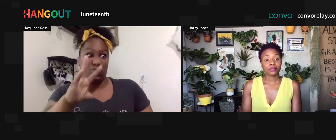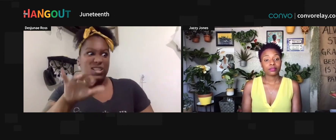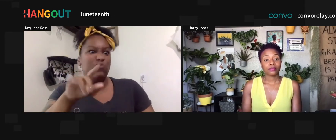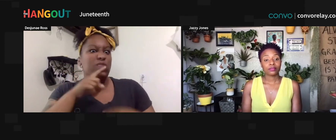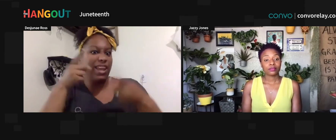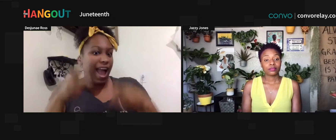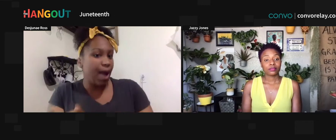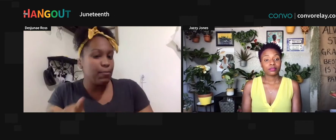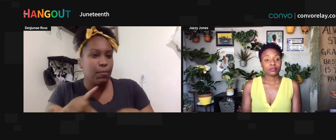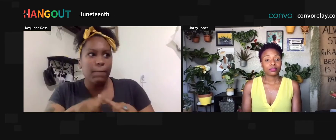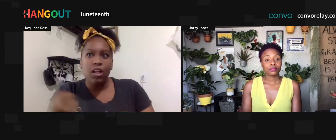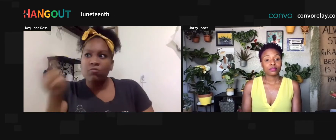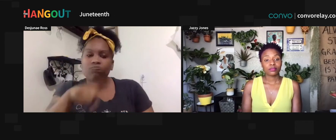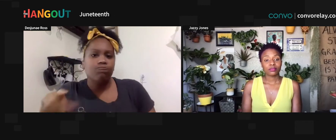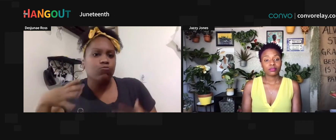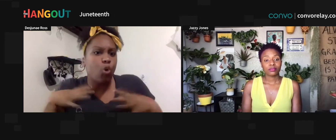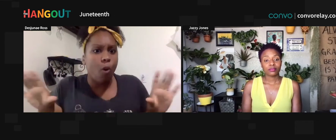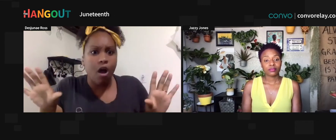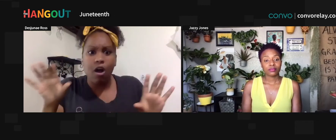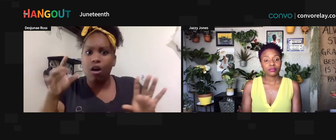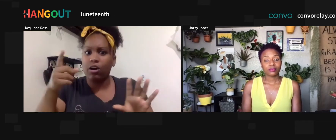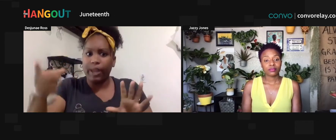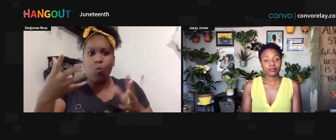in the past,